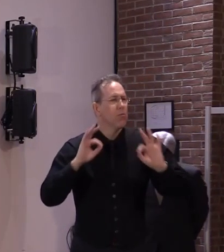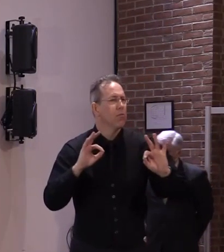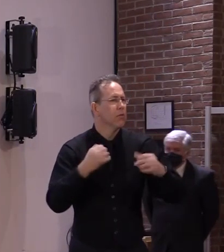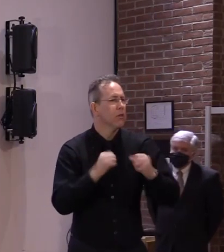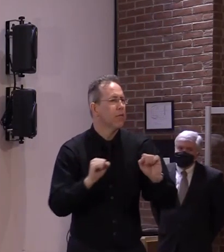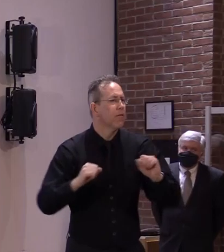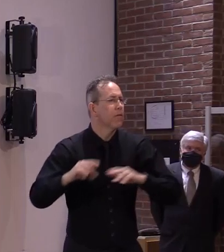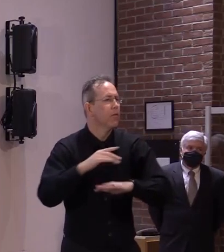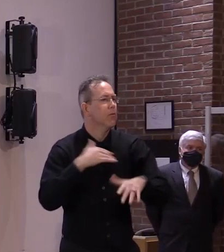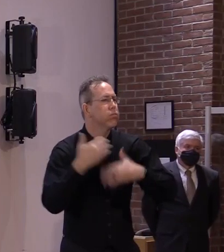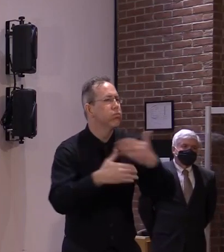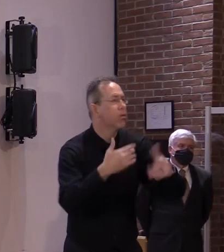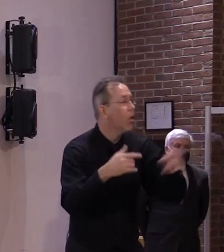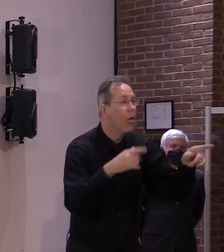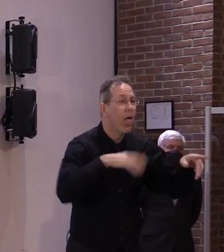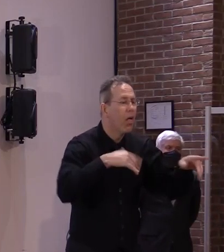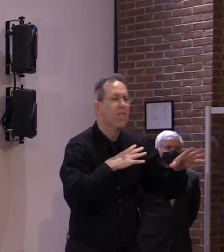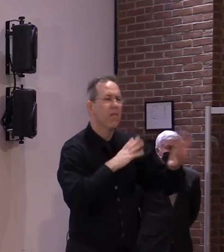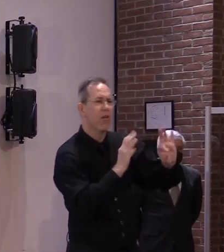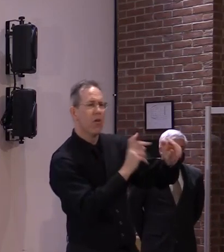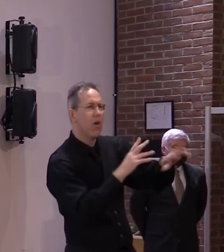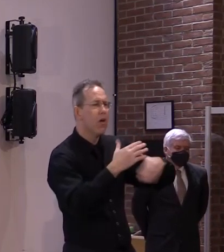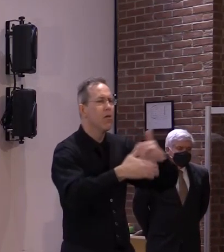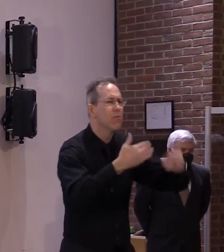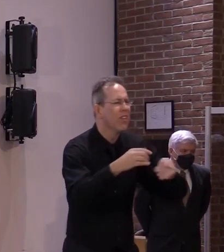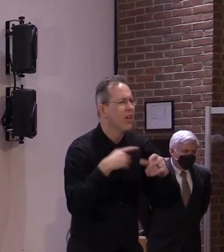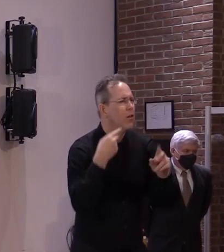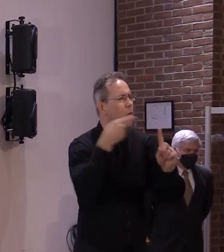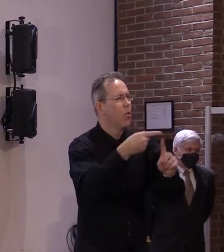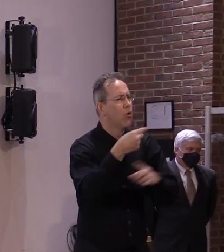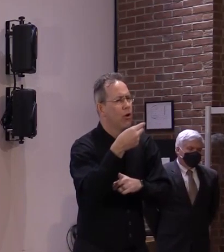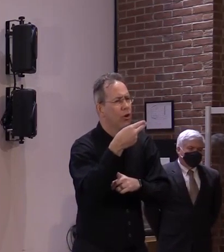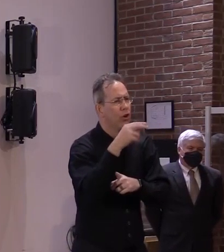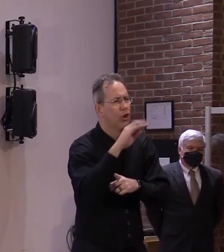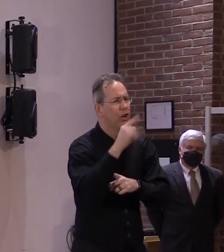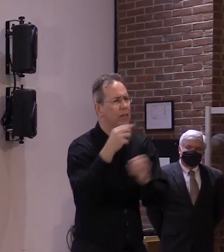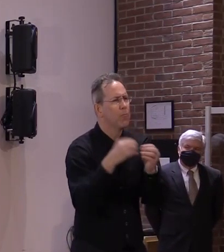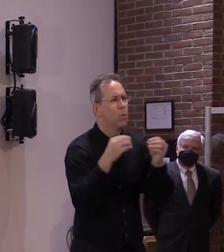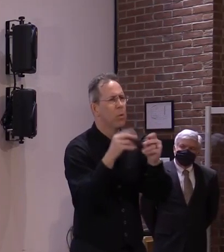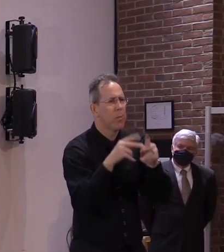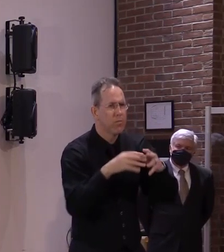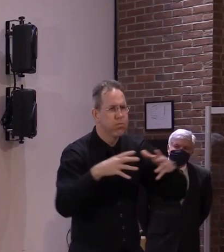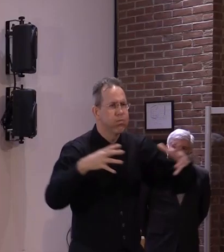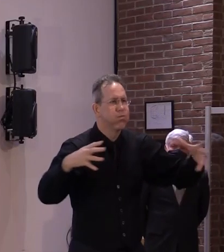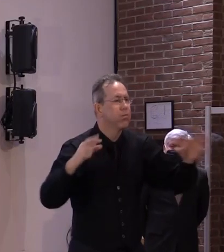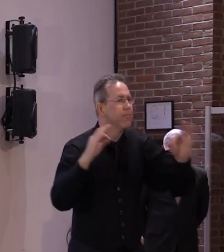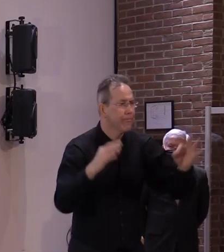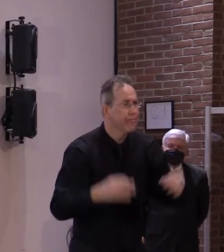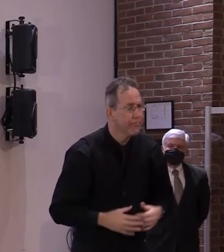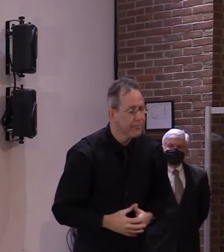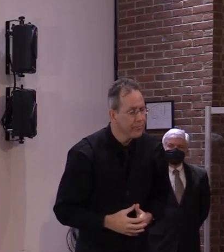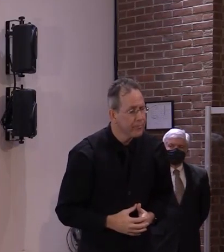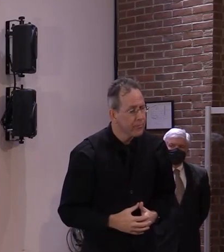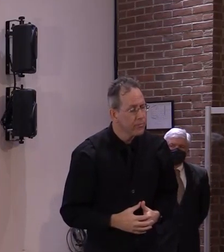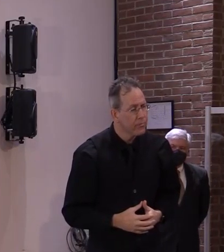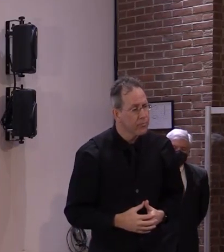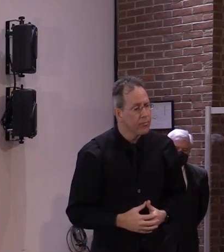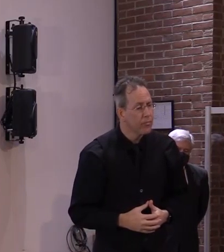But the combination of natural immunity from being infected, and may you never have to get immune that way,